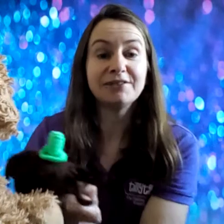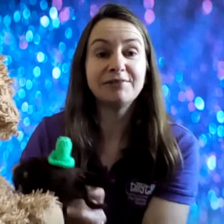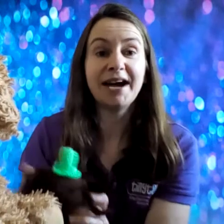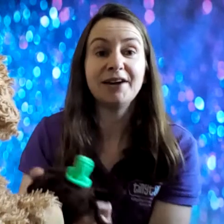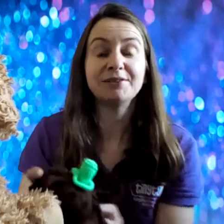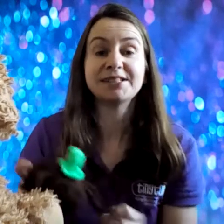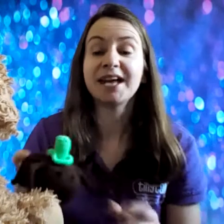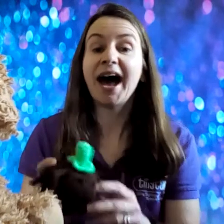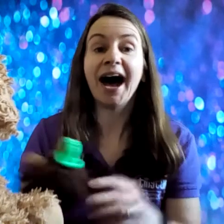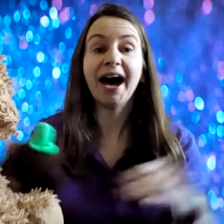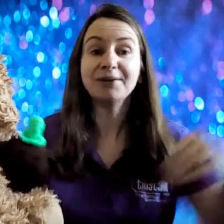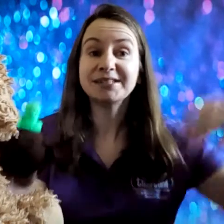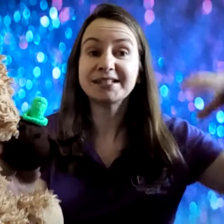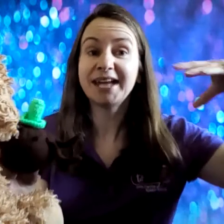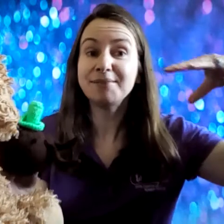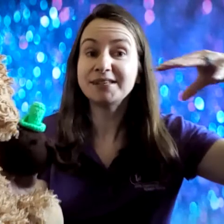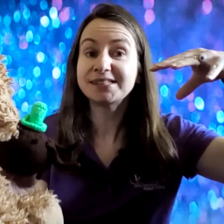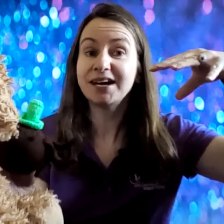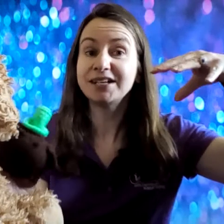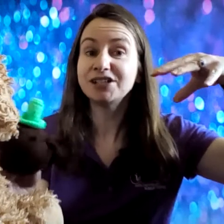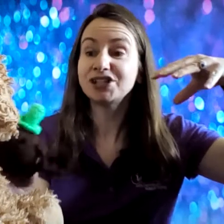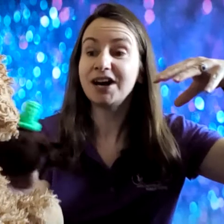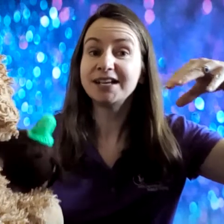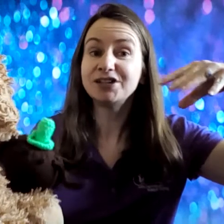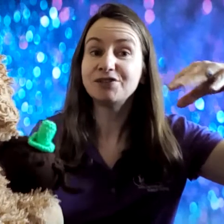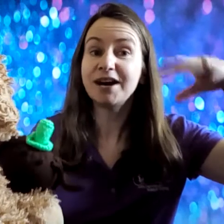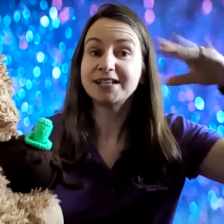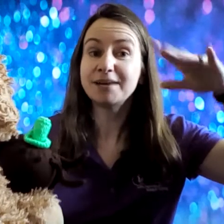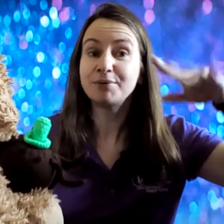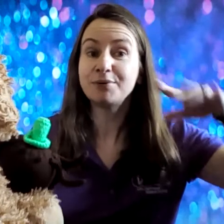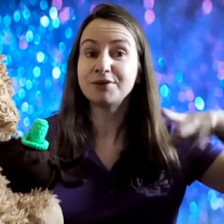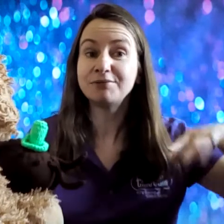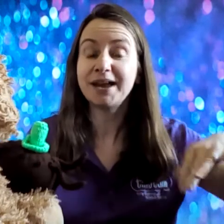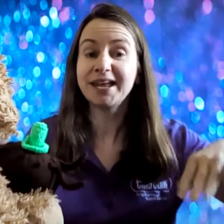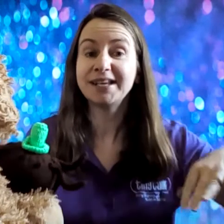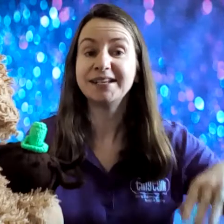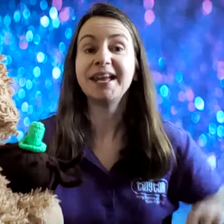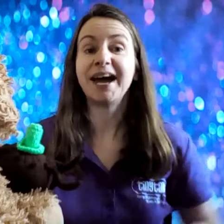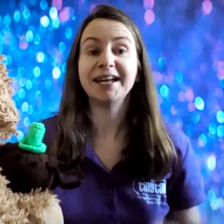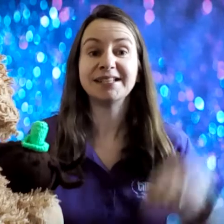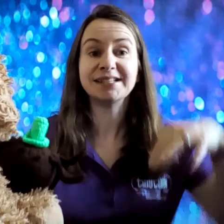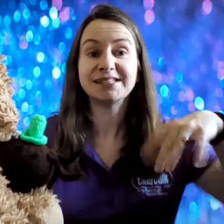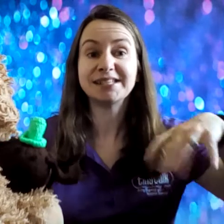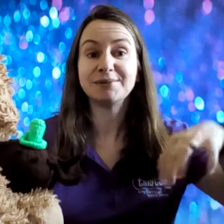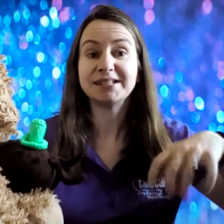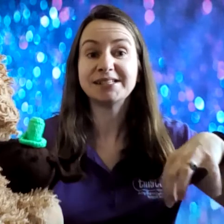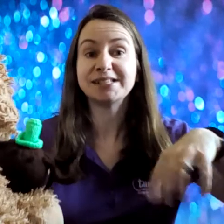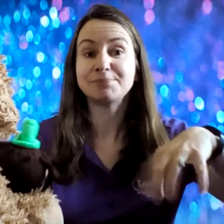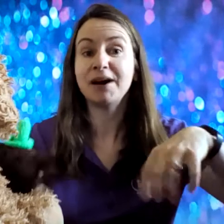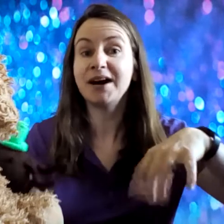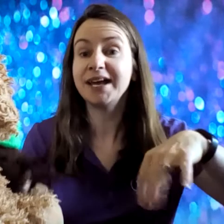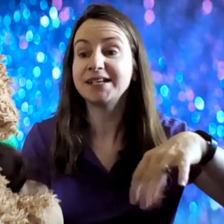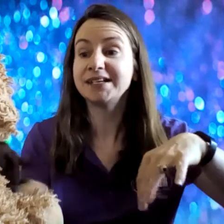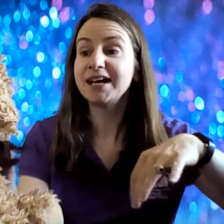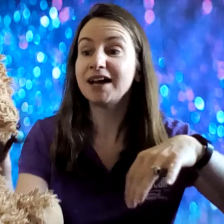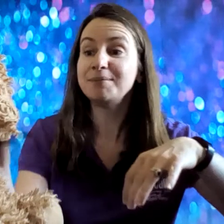spider out. Out came the sunshine and dried up all the rain. And Incey, Wincey, Spider climbed